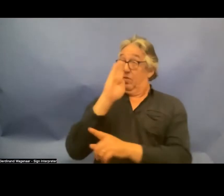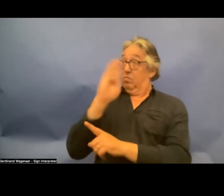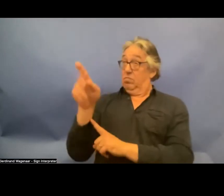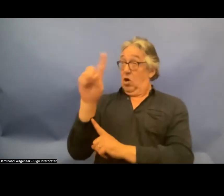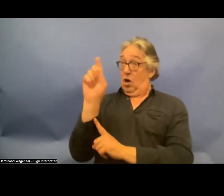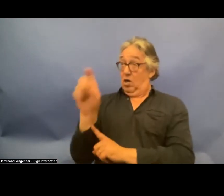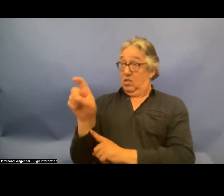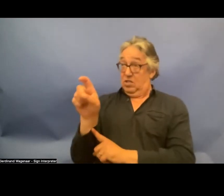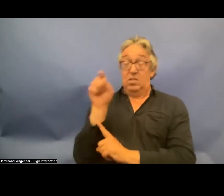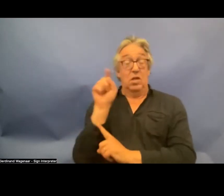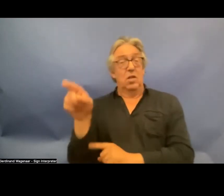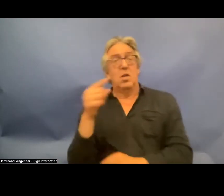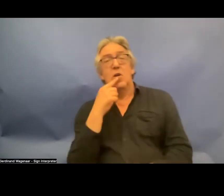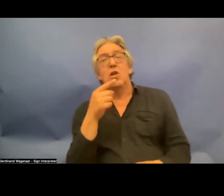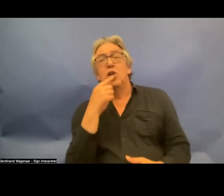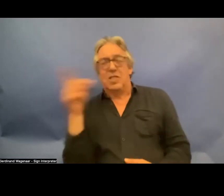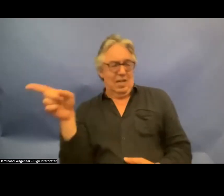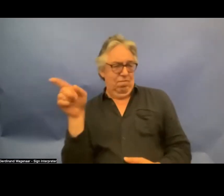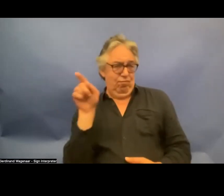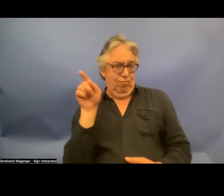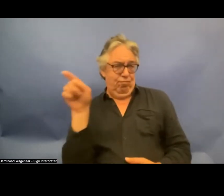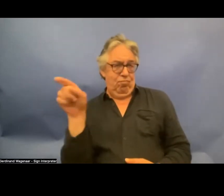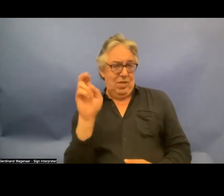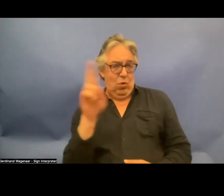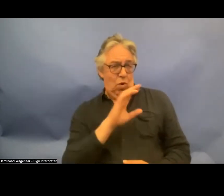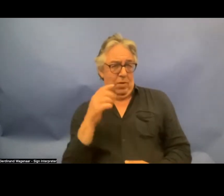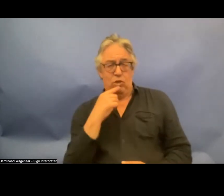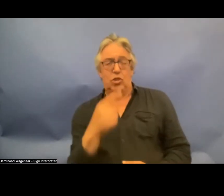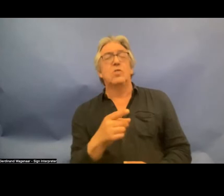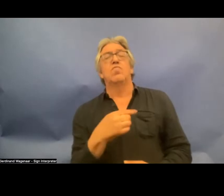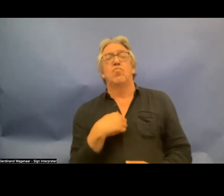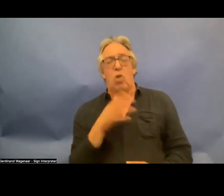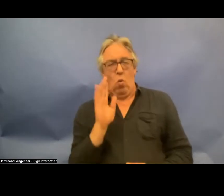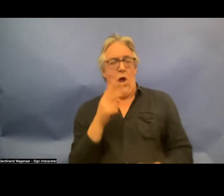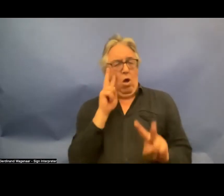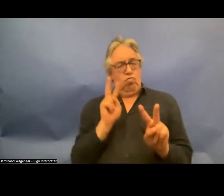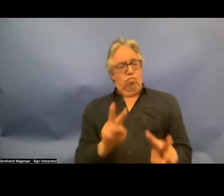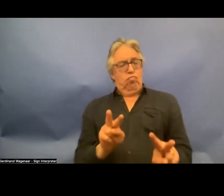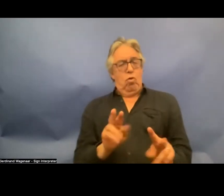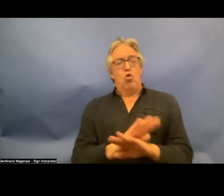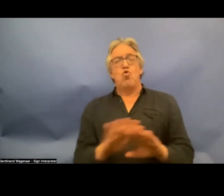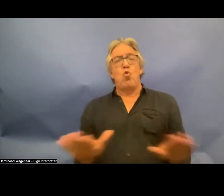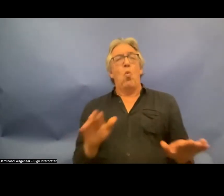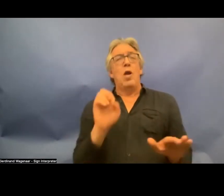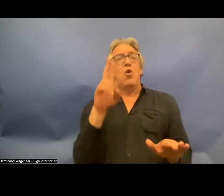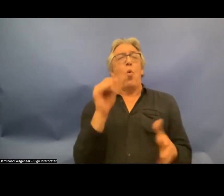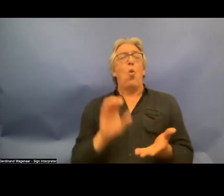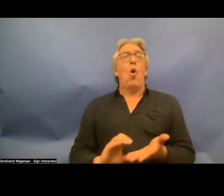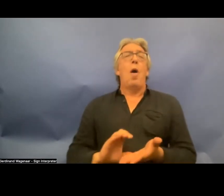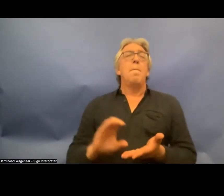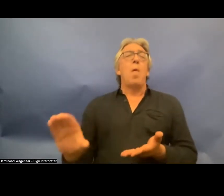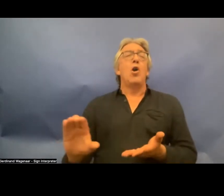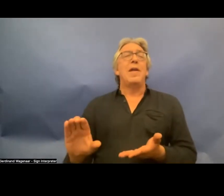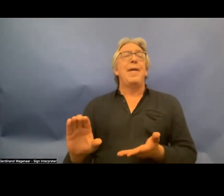will have an eye on or support it, that no money will be misused. But it